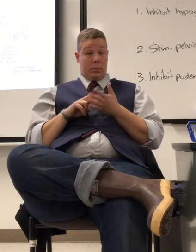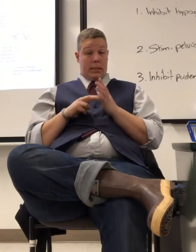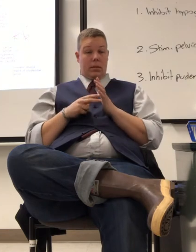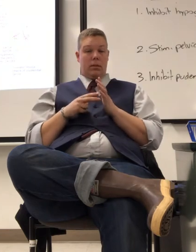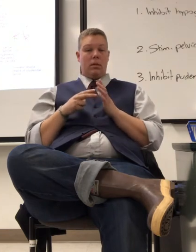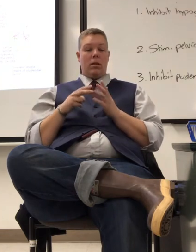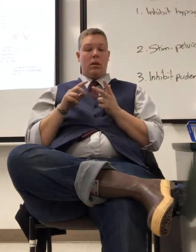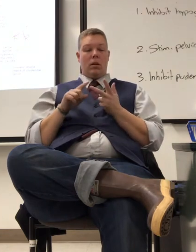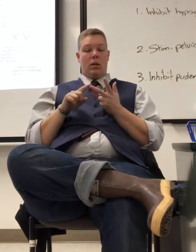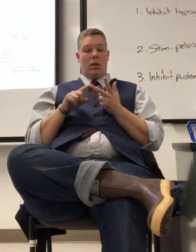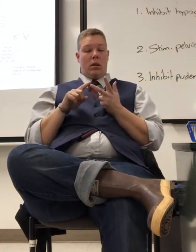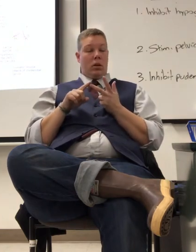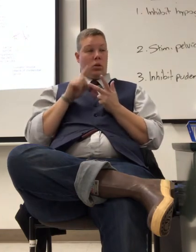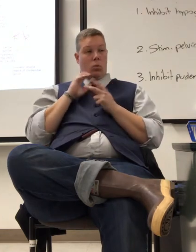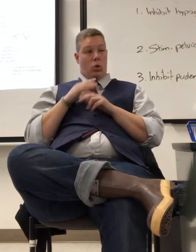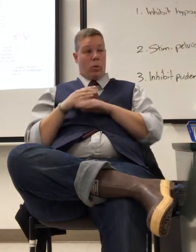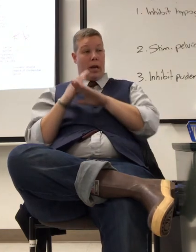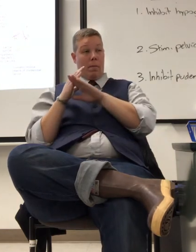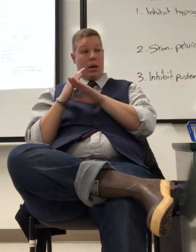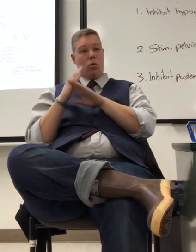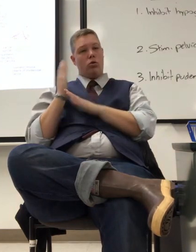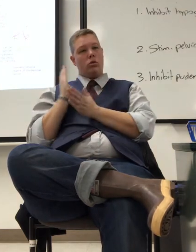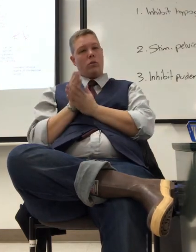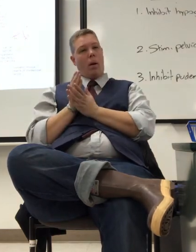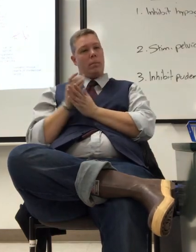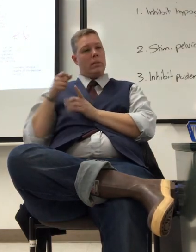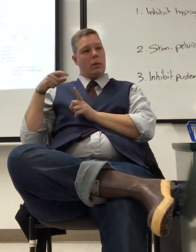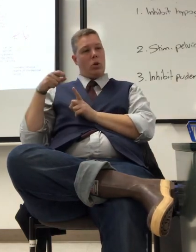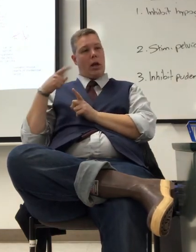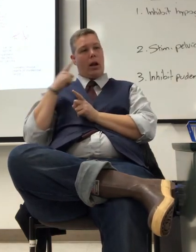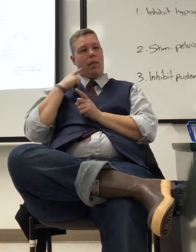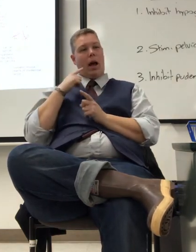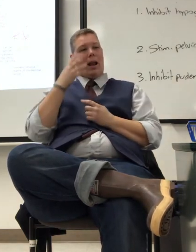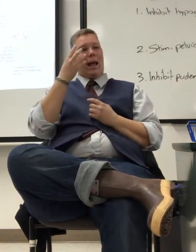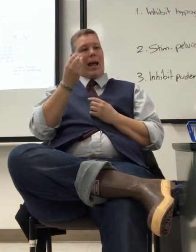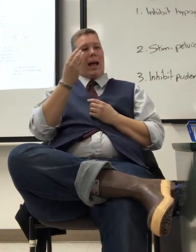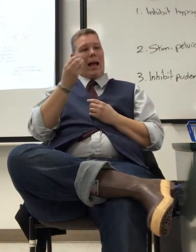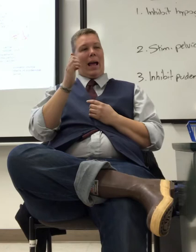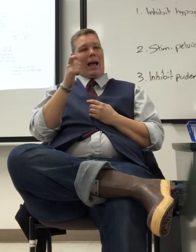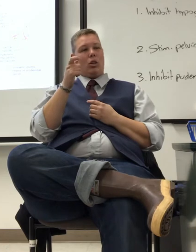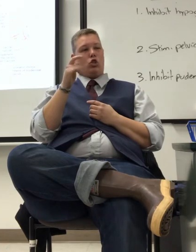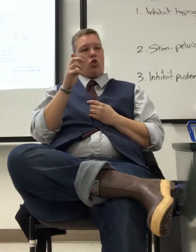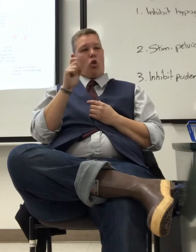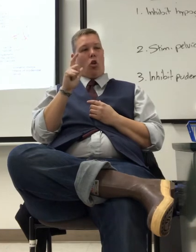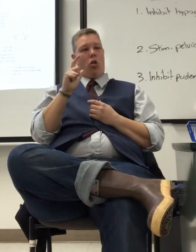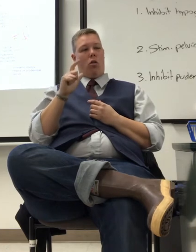you're going to inhibit or stop stimulating the external sphincter.